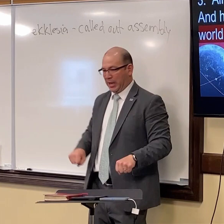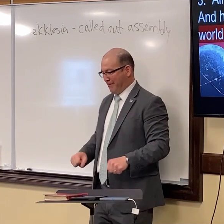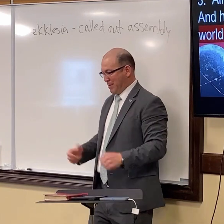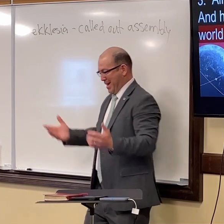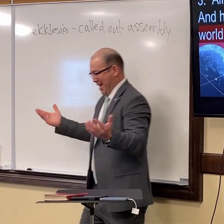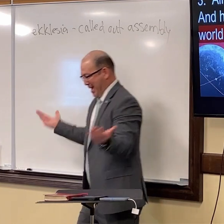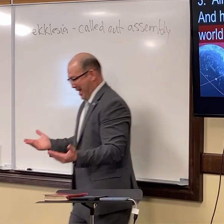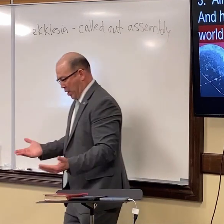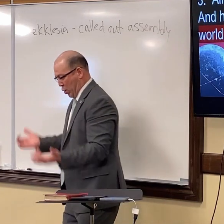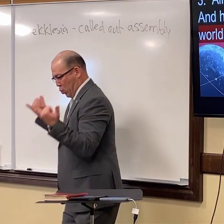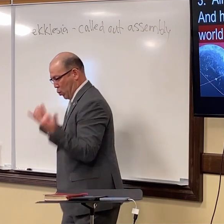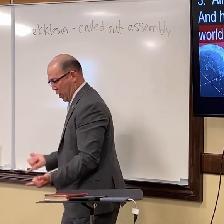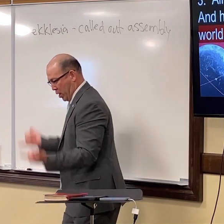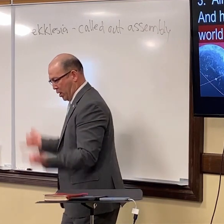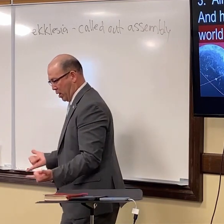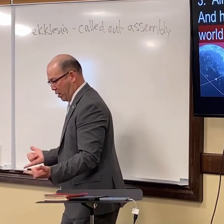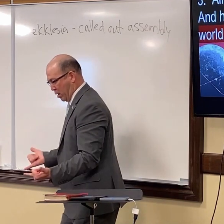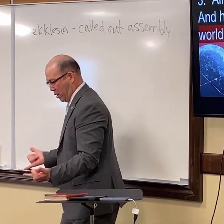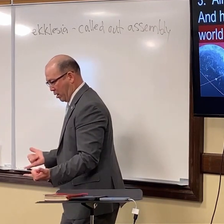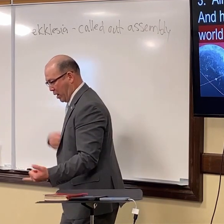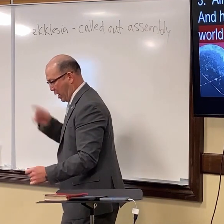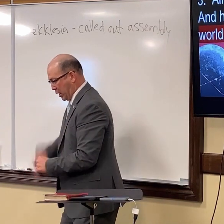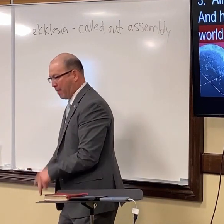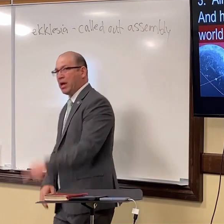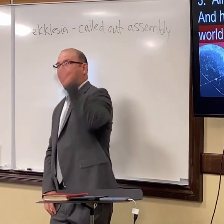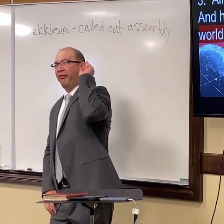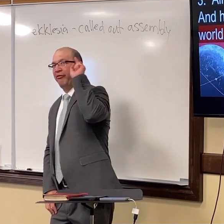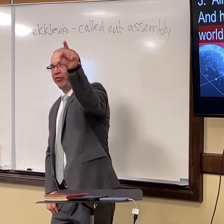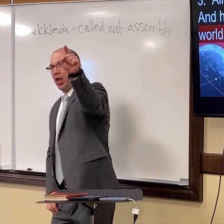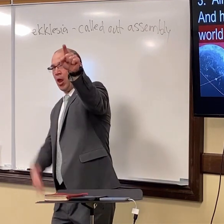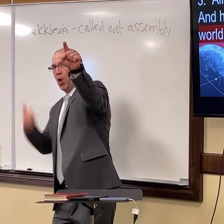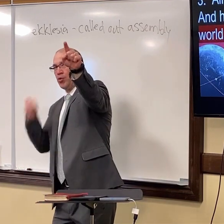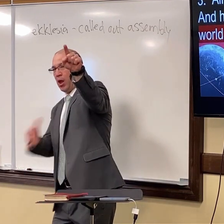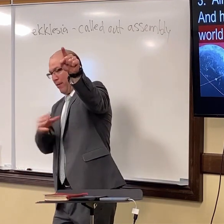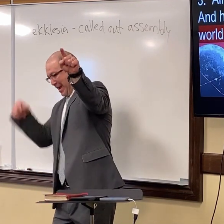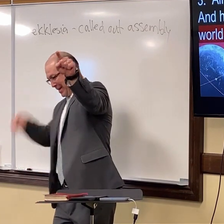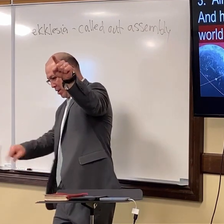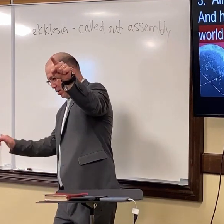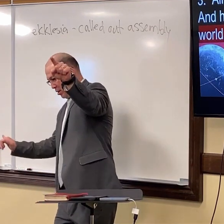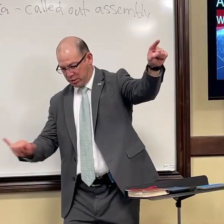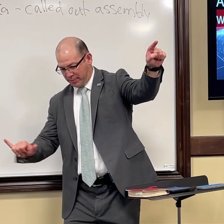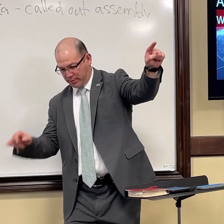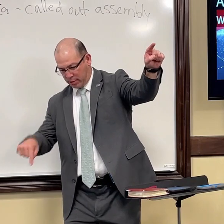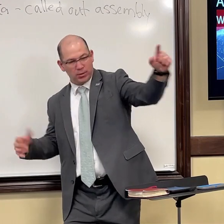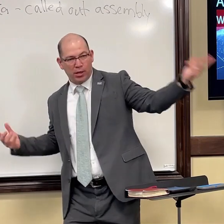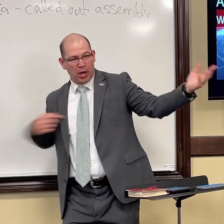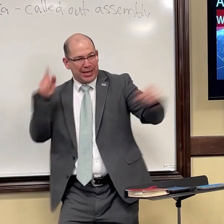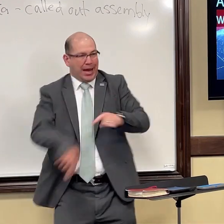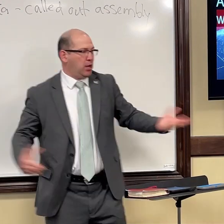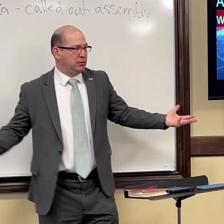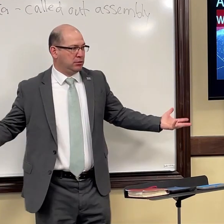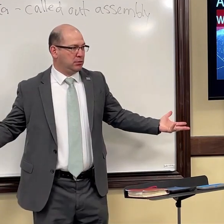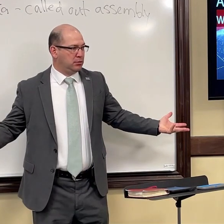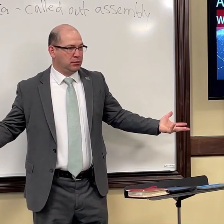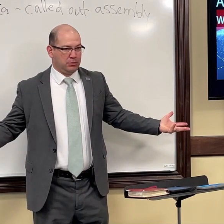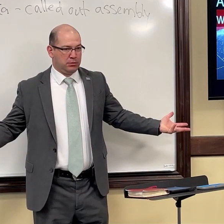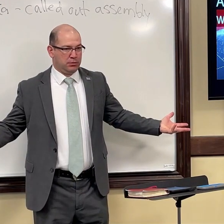not God. I can't be here right now and over there. I can't be in two places at the same time. I'm not